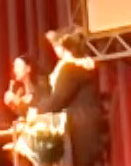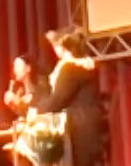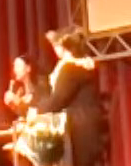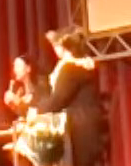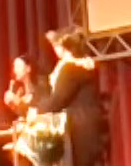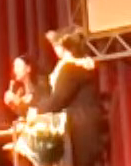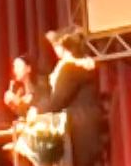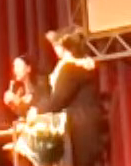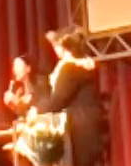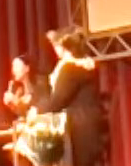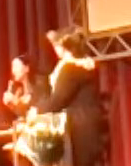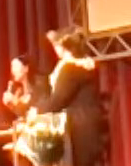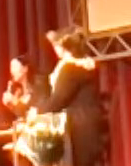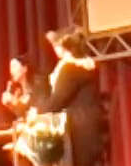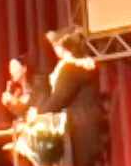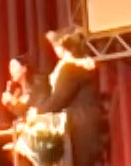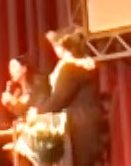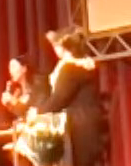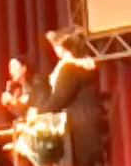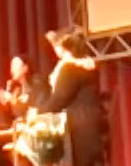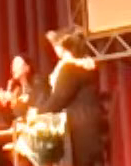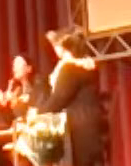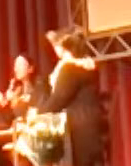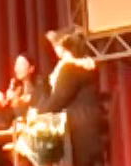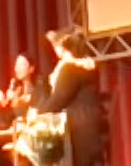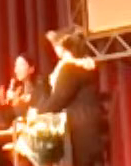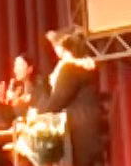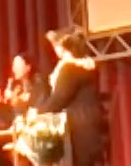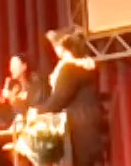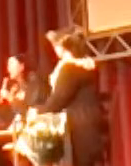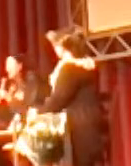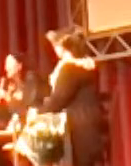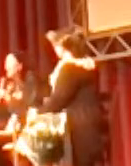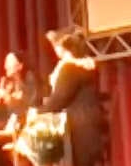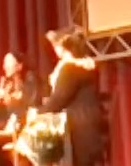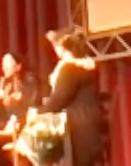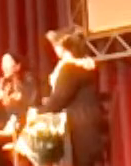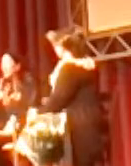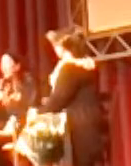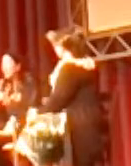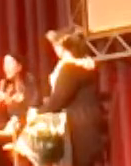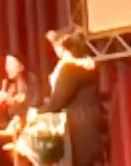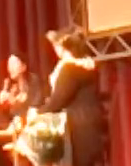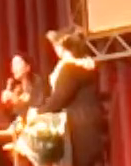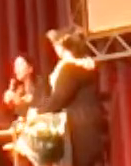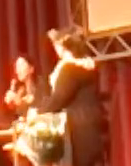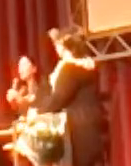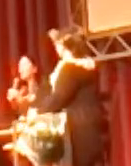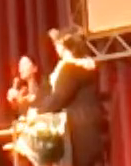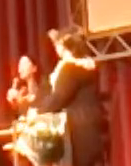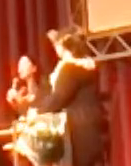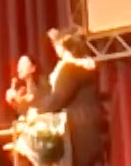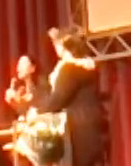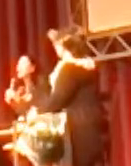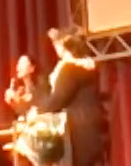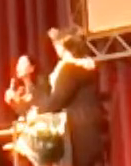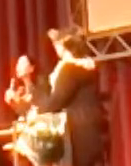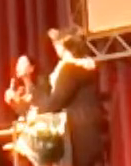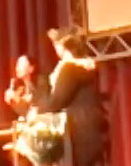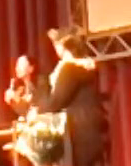now have a co-commission, co-production with, say, SSI, Southeast Alaska Heritage